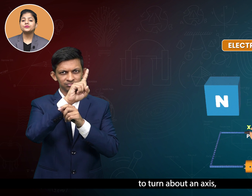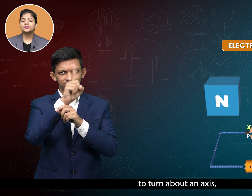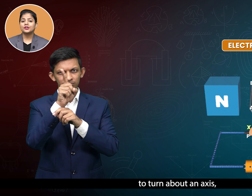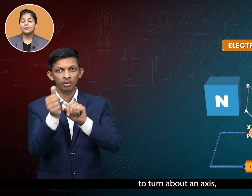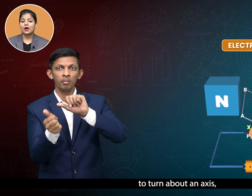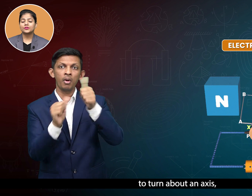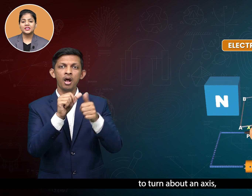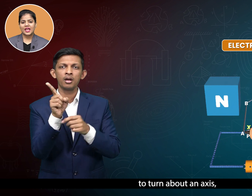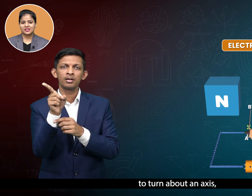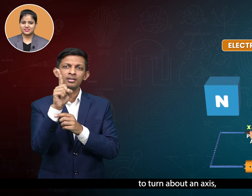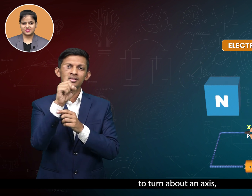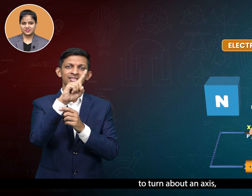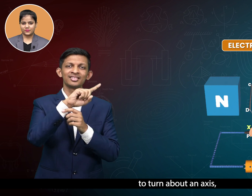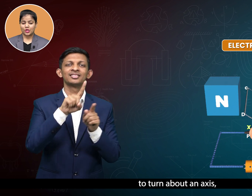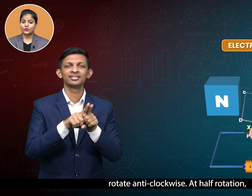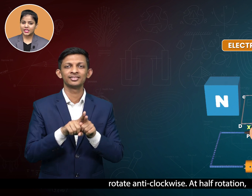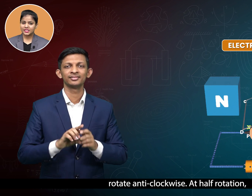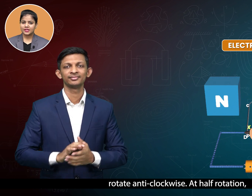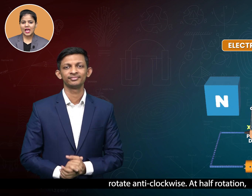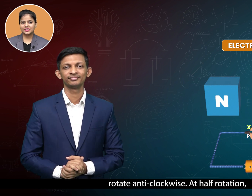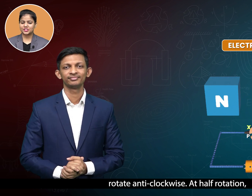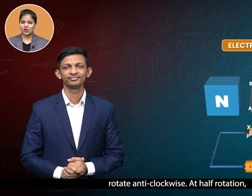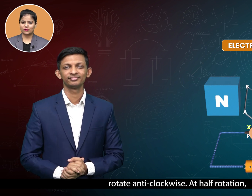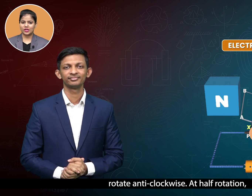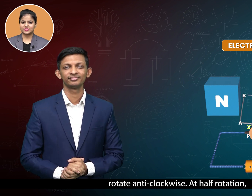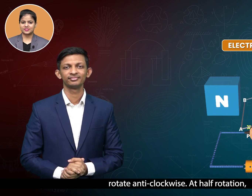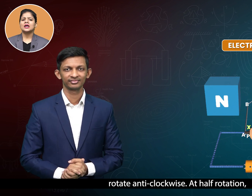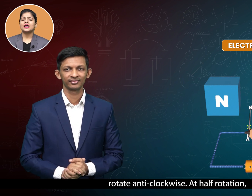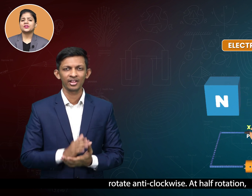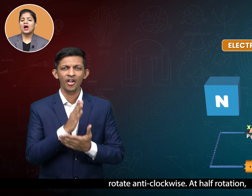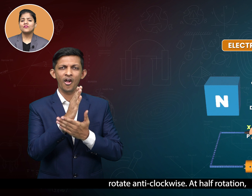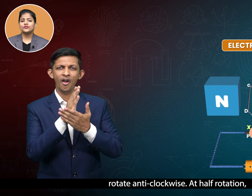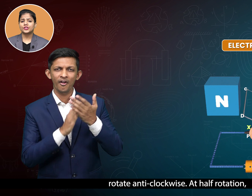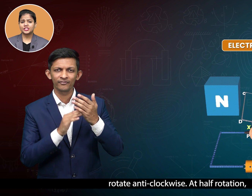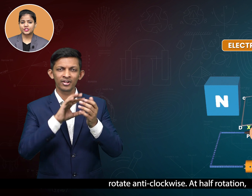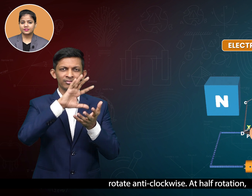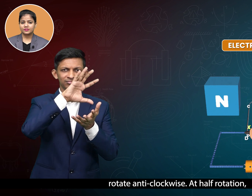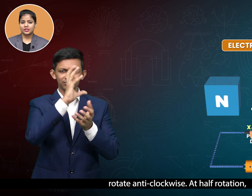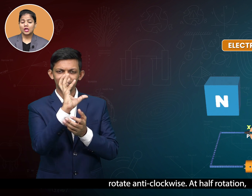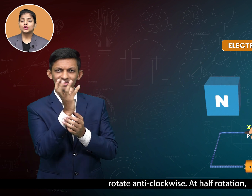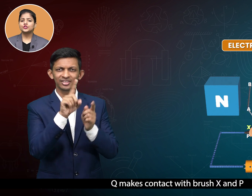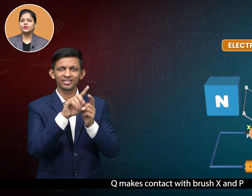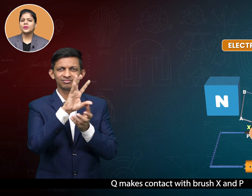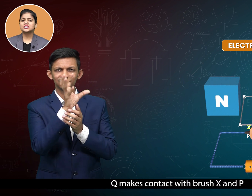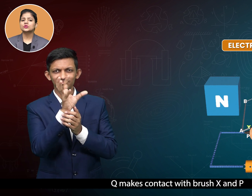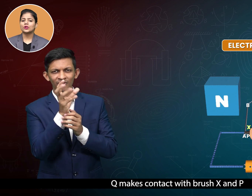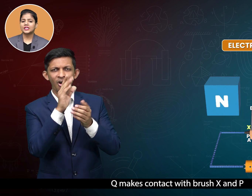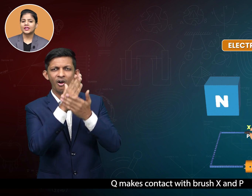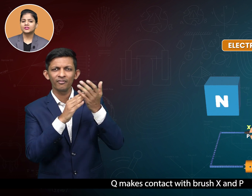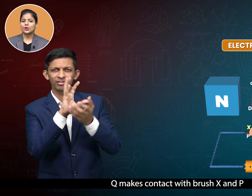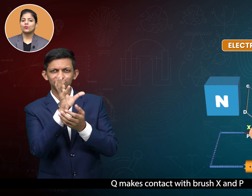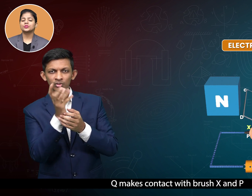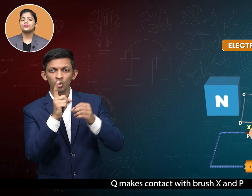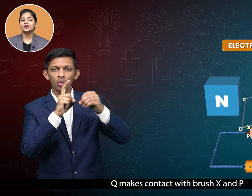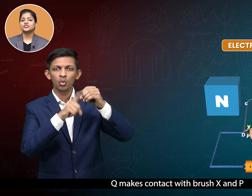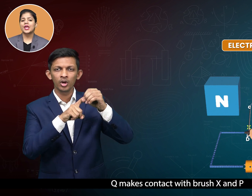free to turn about an axis, rotate anticlockwise. At half rotation, Q makes